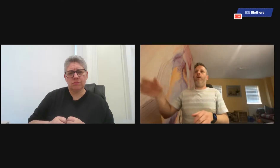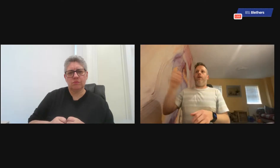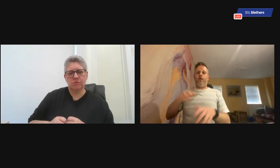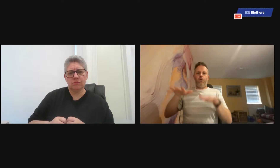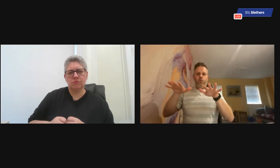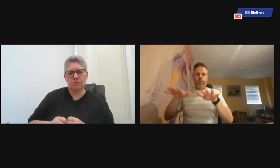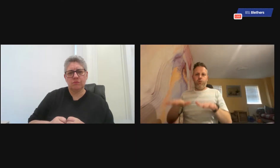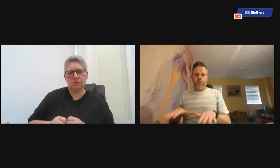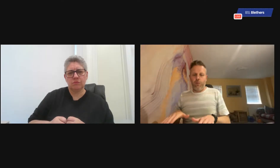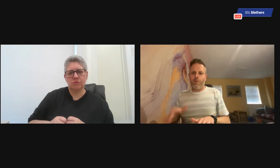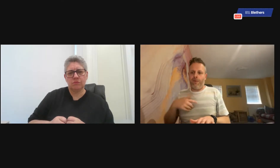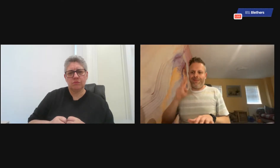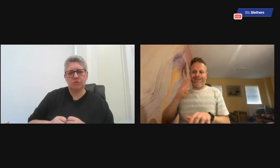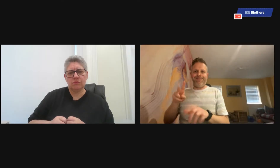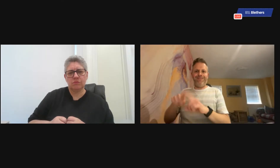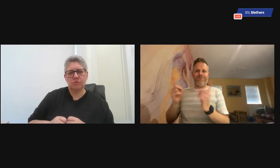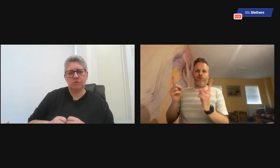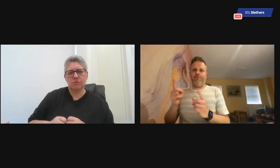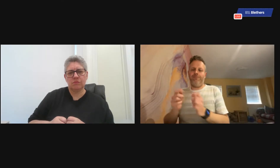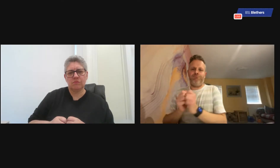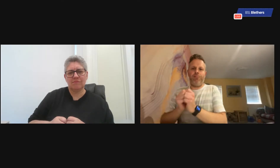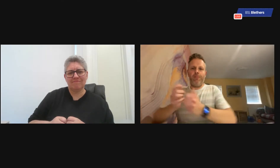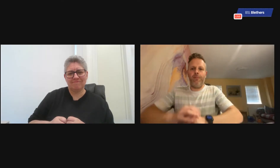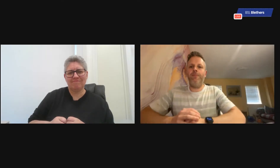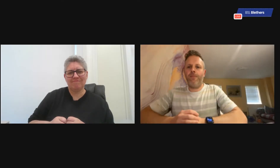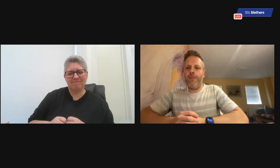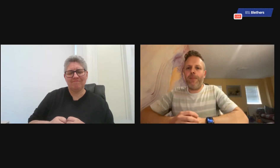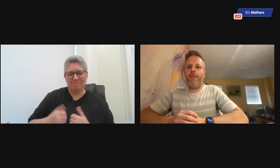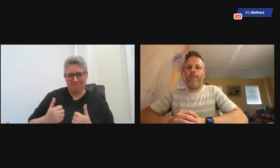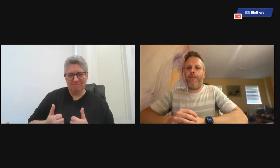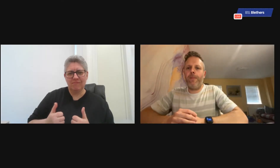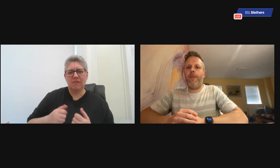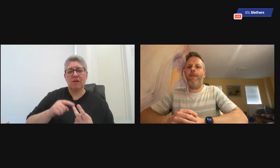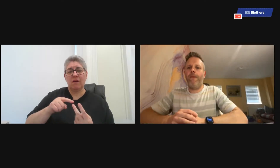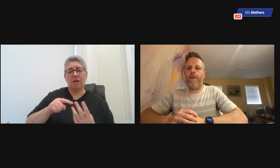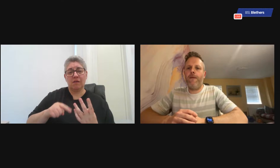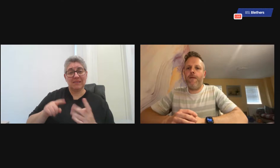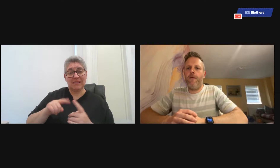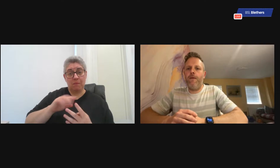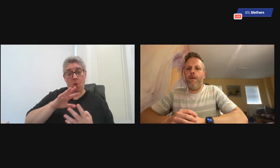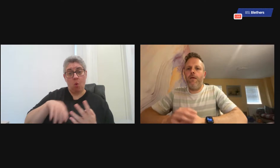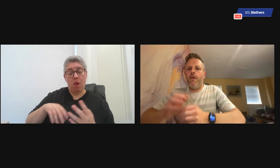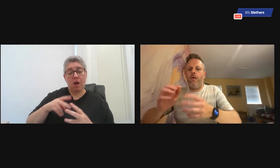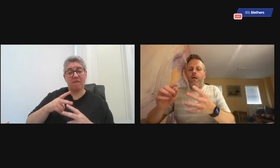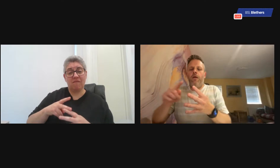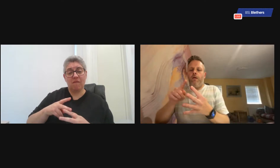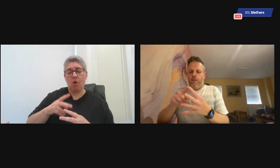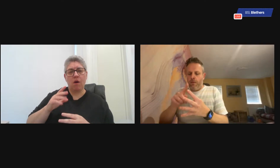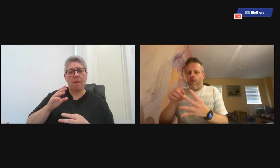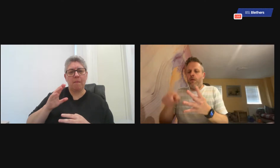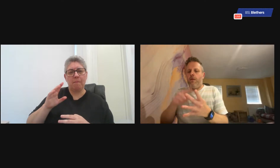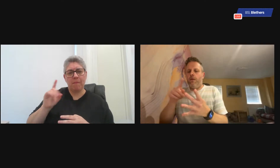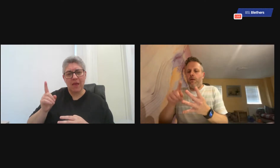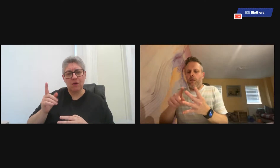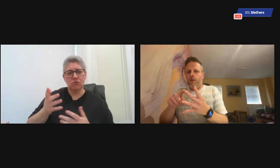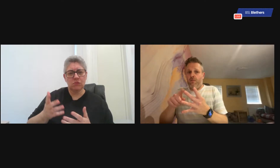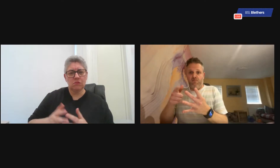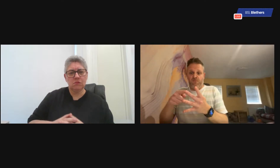into a children's home without that communication. It must be very different. So yeah, it was certainly